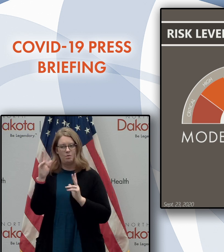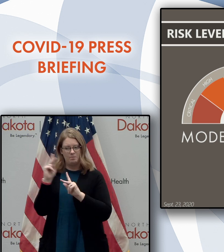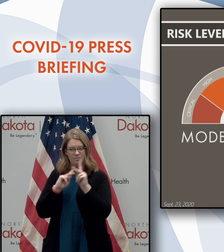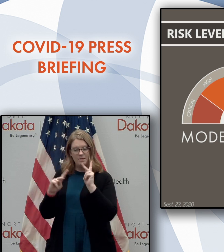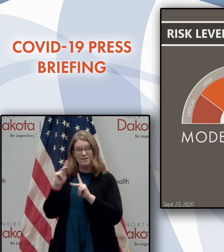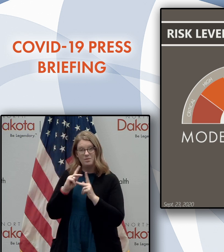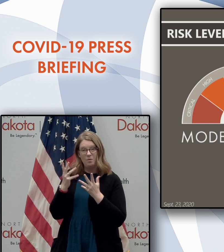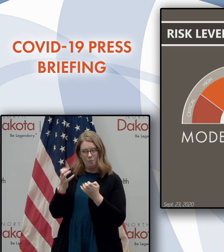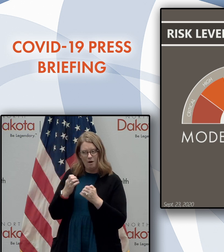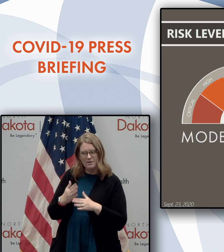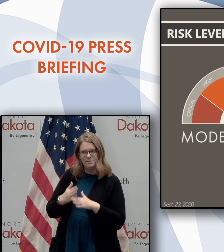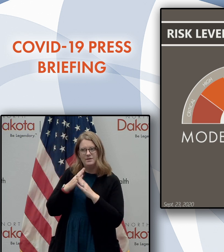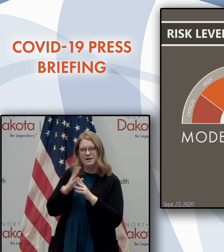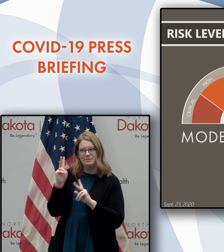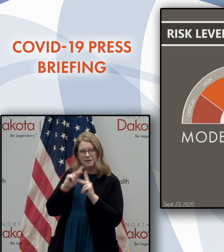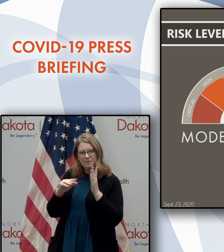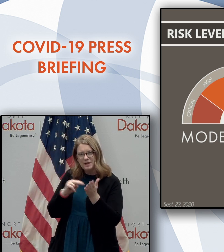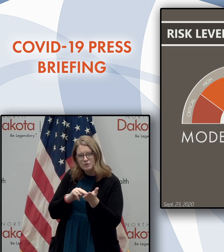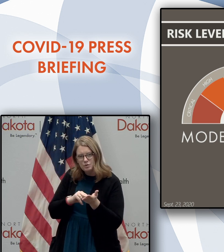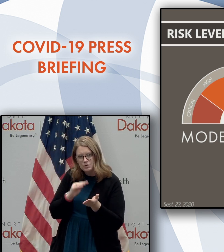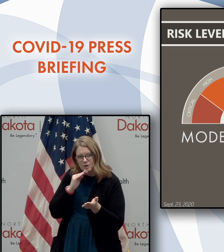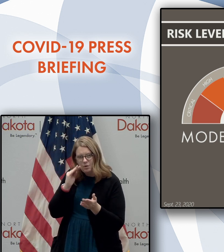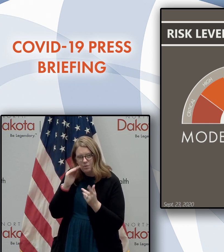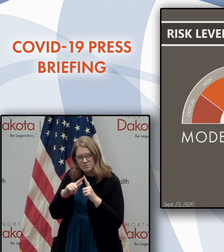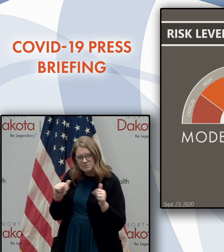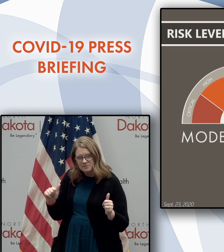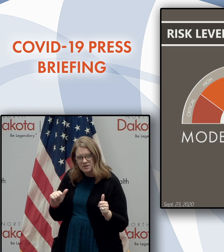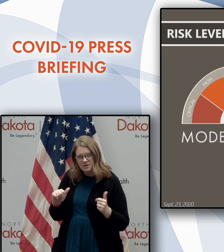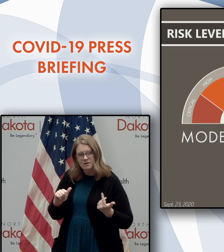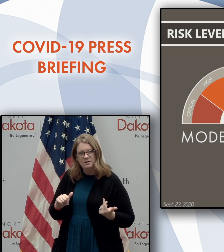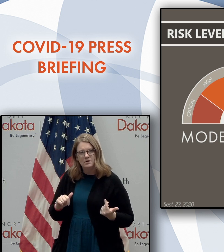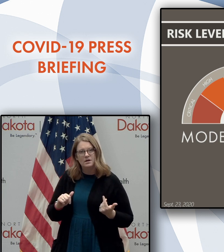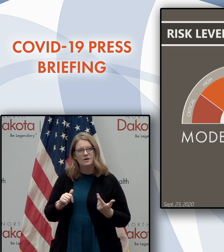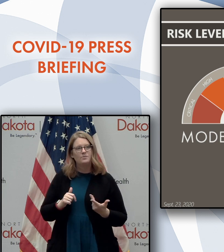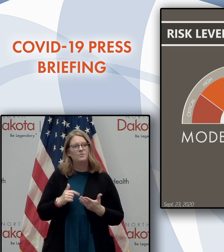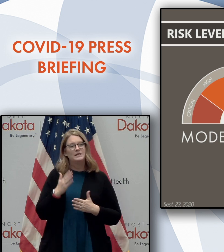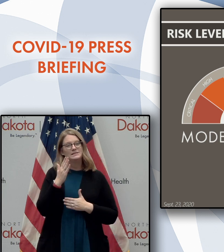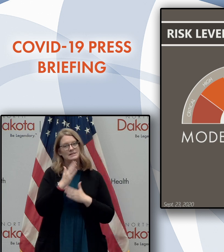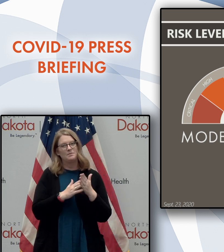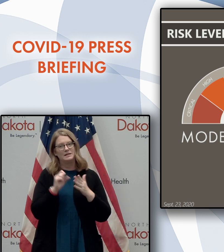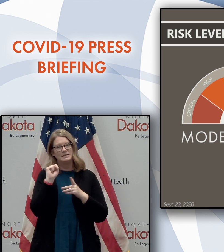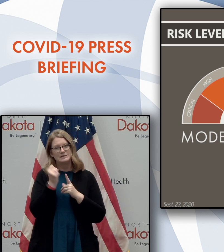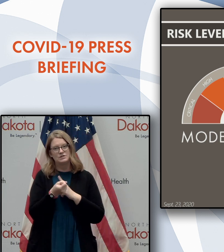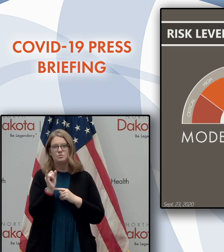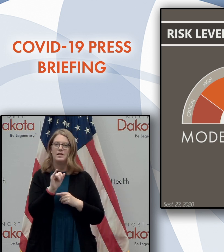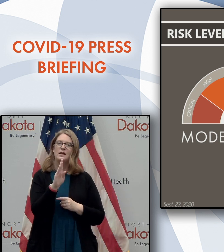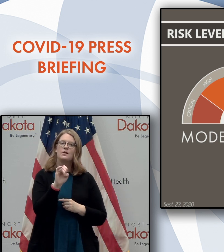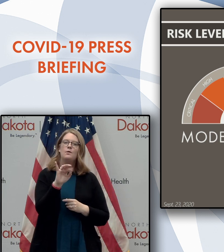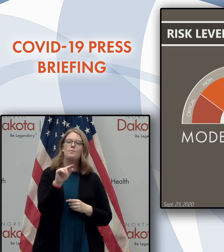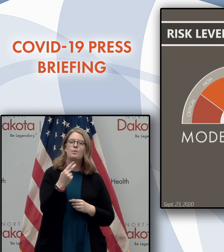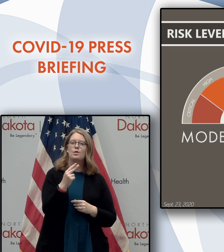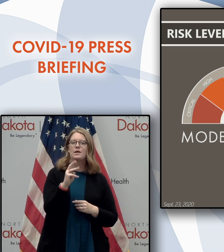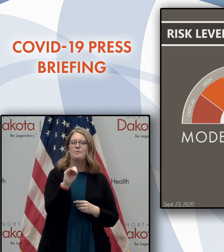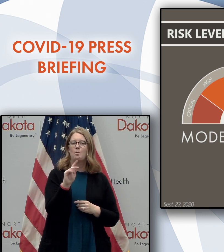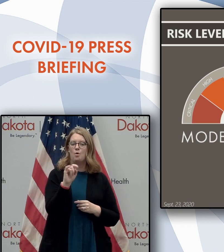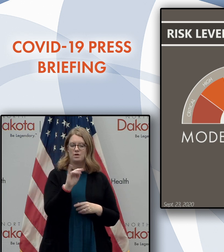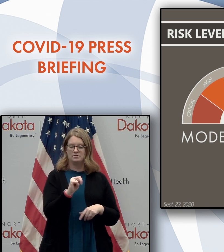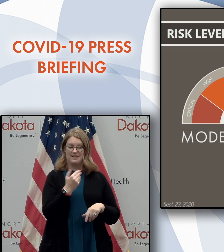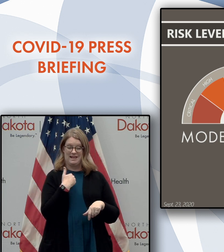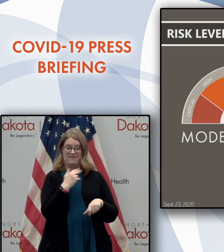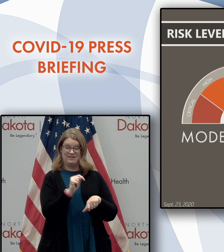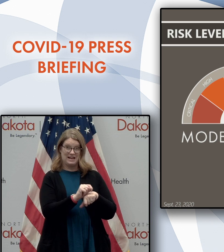protecting the most vulnerable. We know that, and so again, in some of these cases, like Burley Morton, there is a task force. In